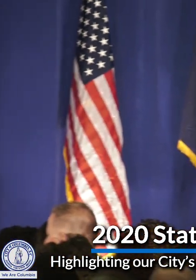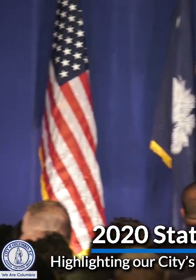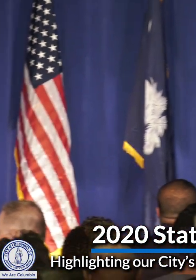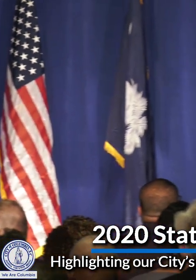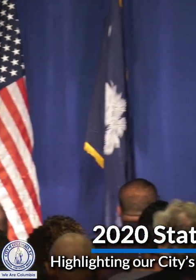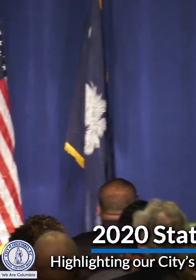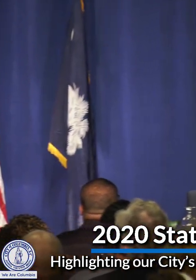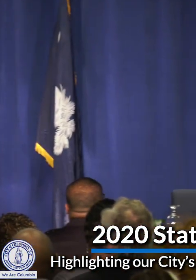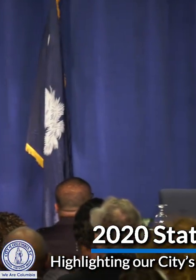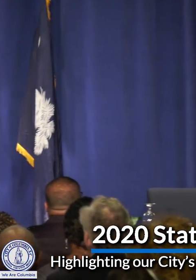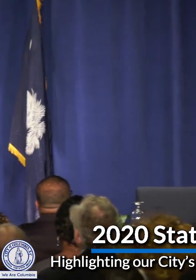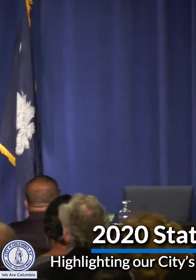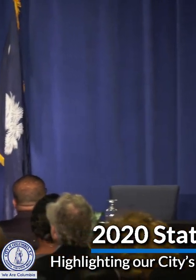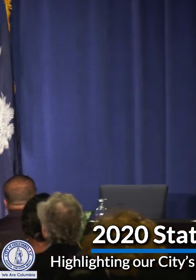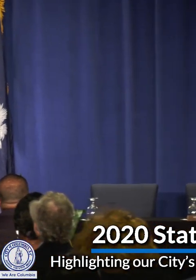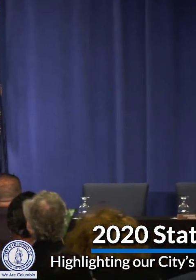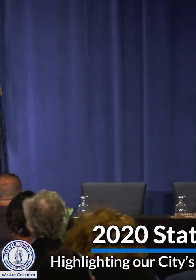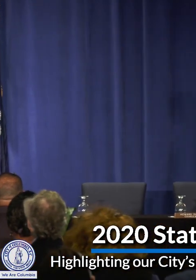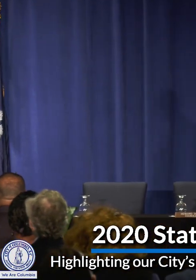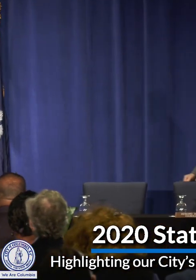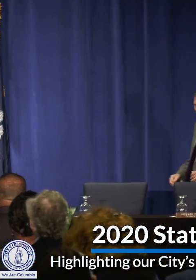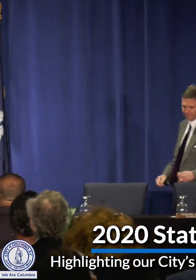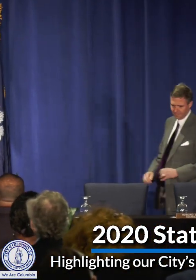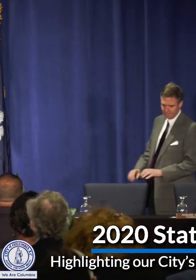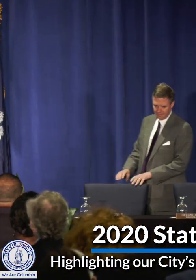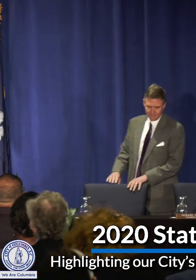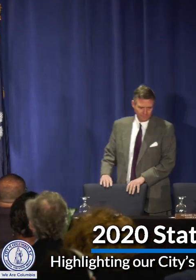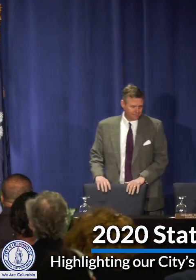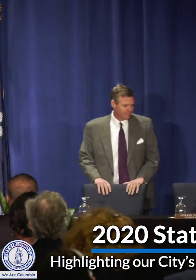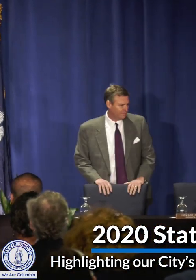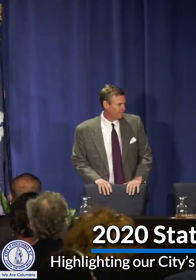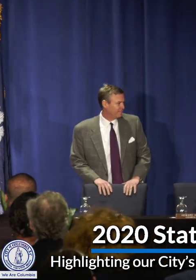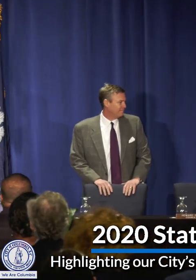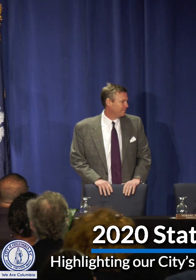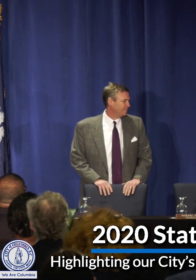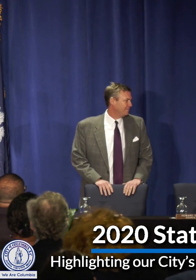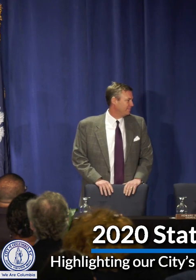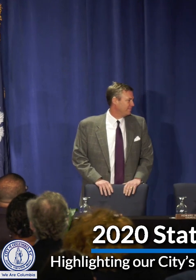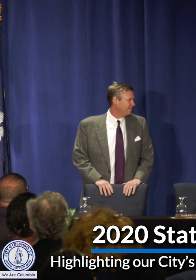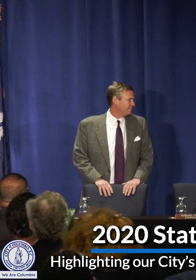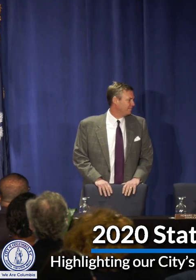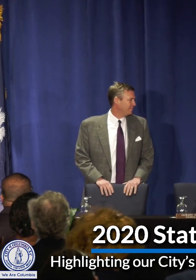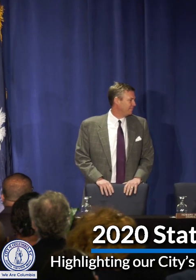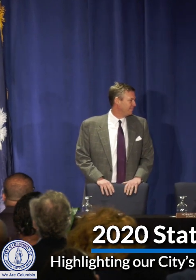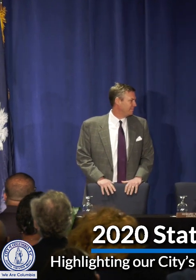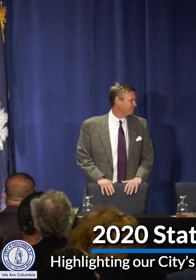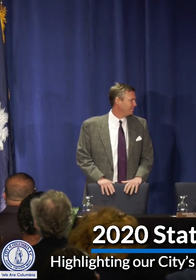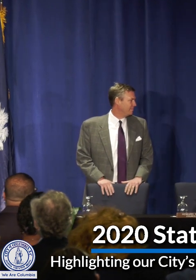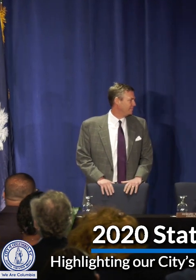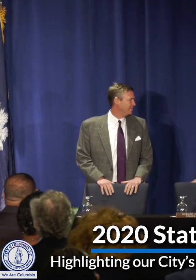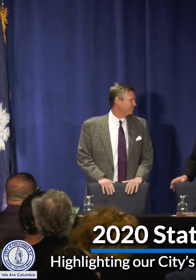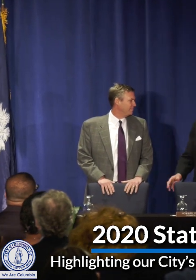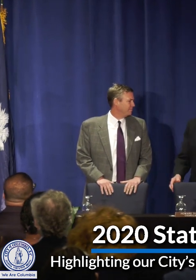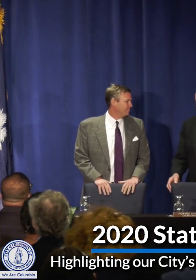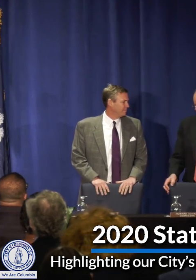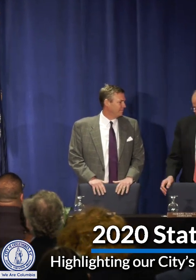We have the Honorable Daniel J. Rickaman, the Honorable Howard